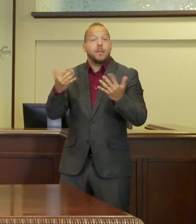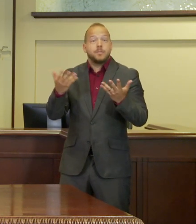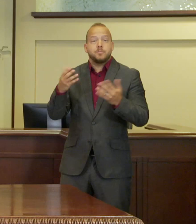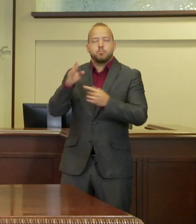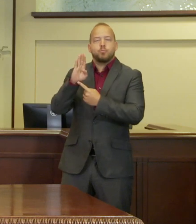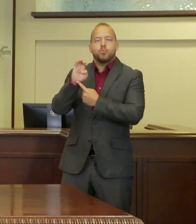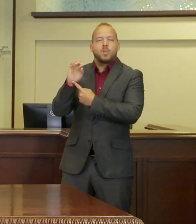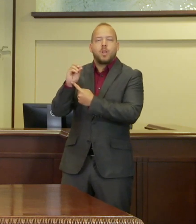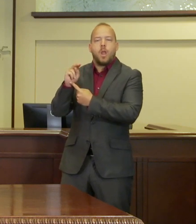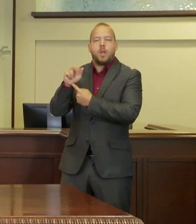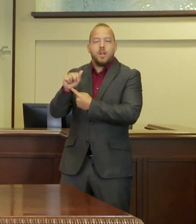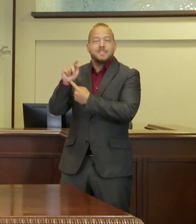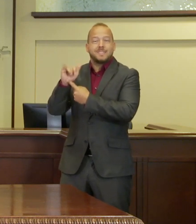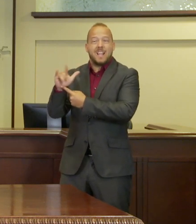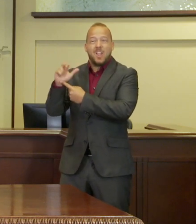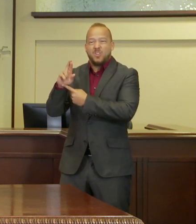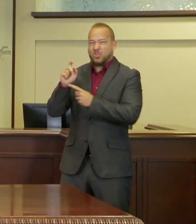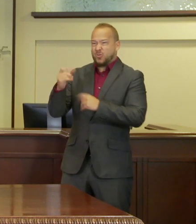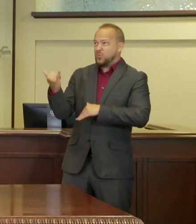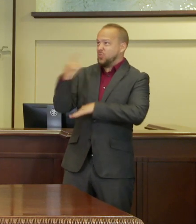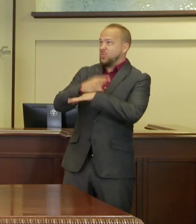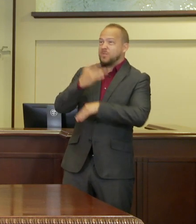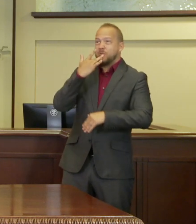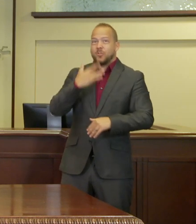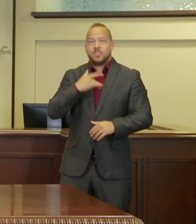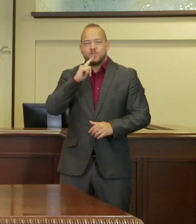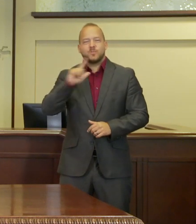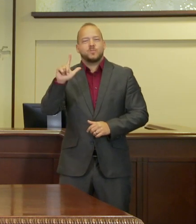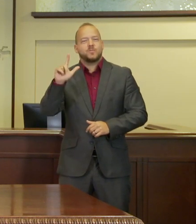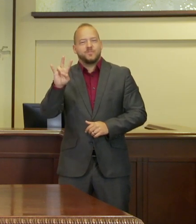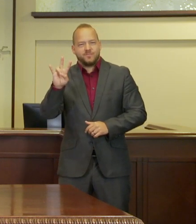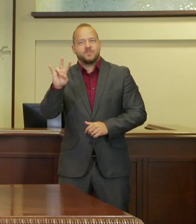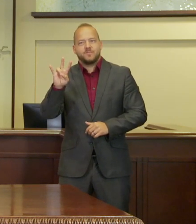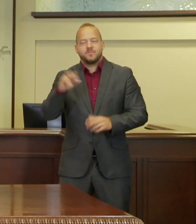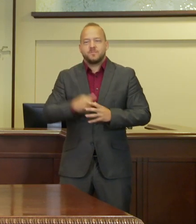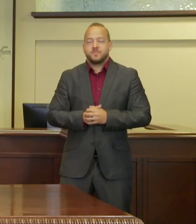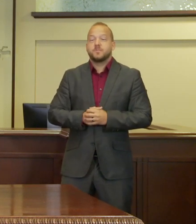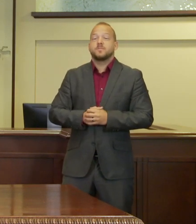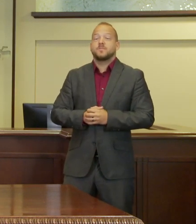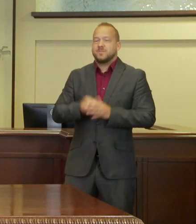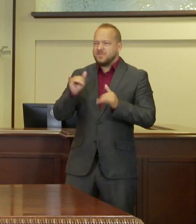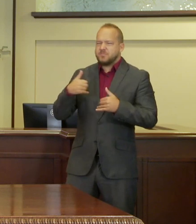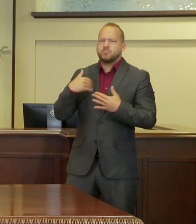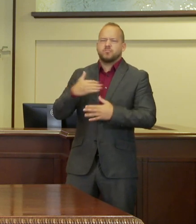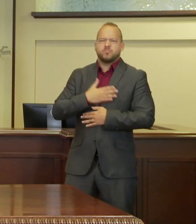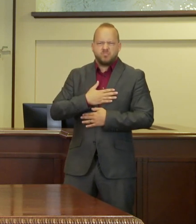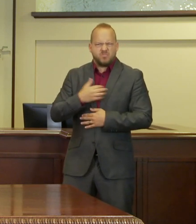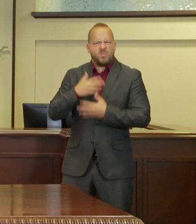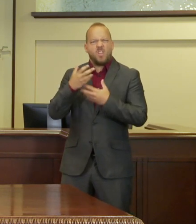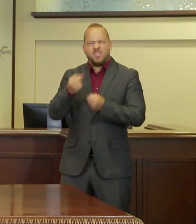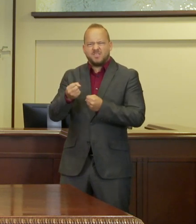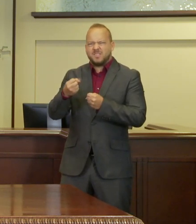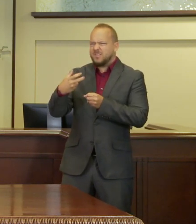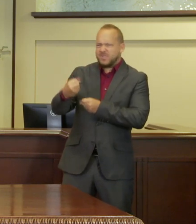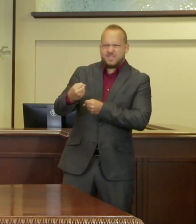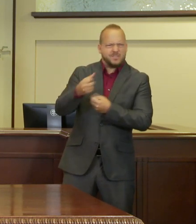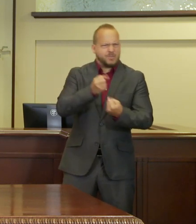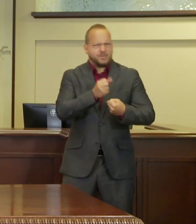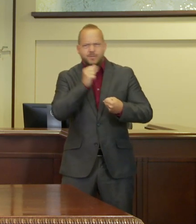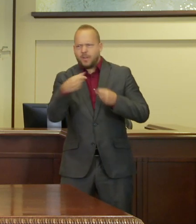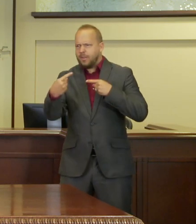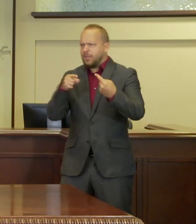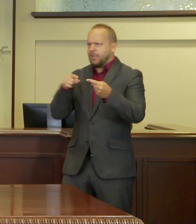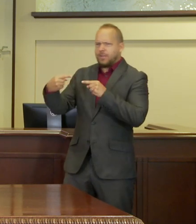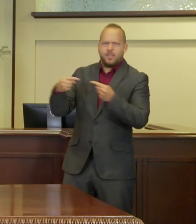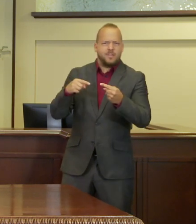and hurt, trying to carve a path forward in the midst of uncertainty and trust, or mistrust. But this movement feels different.